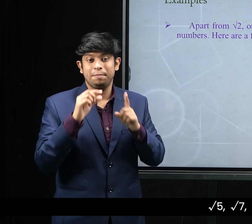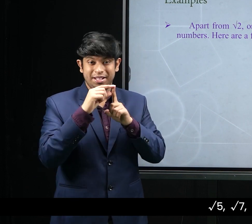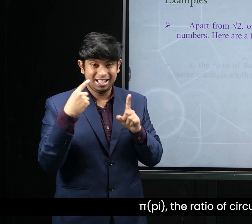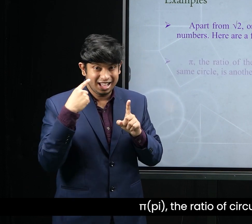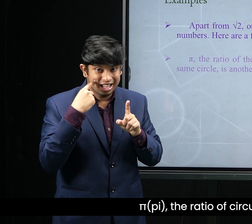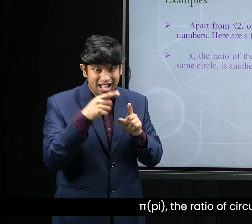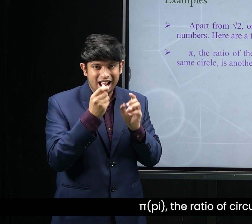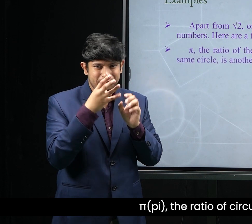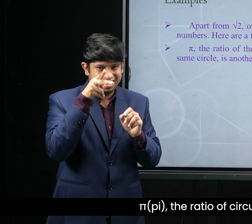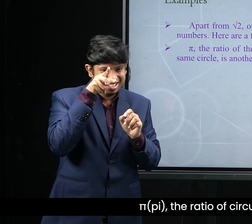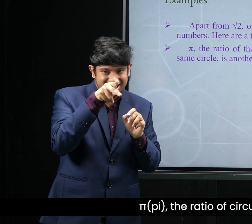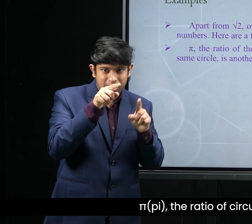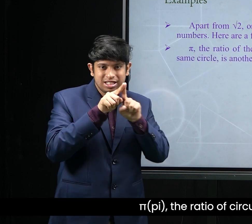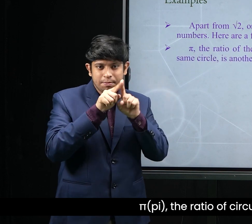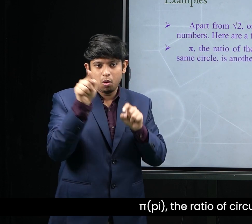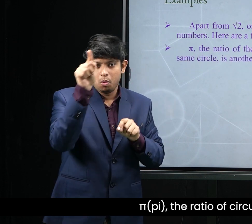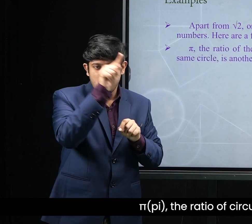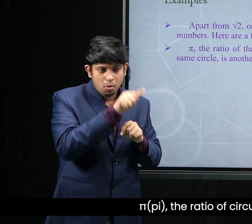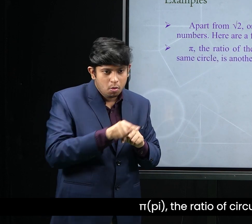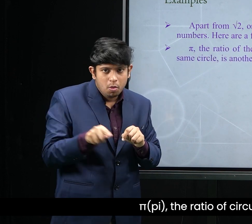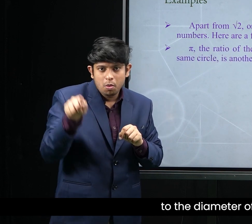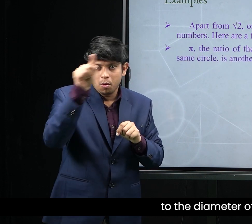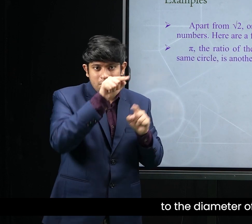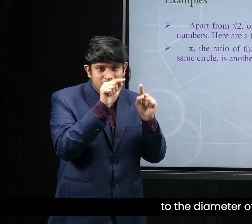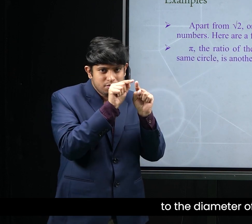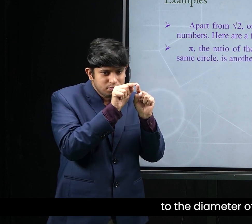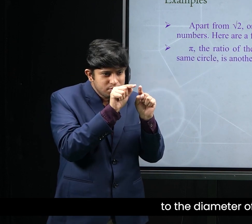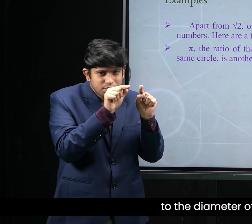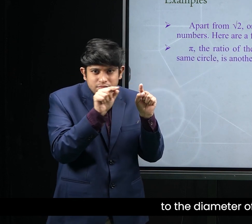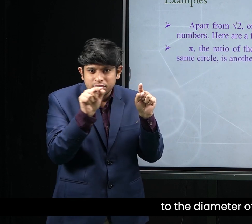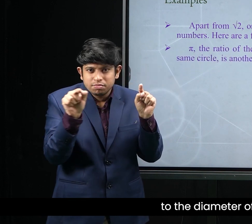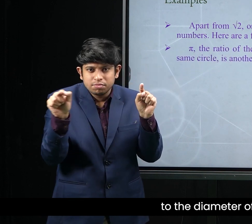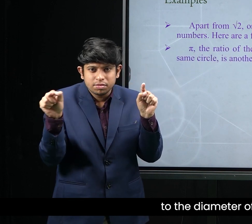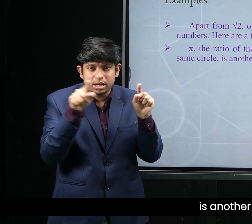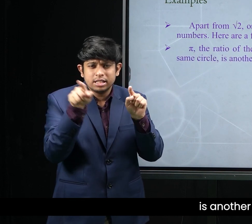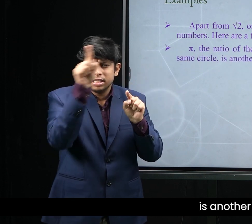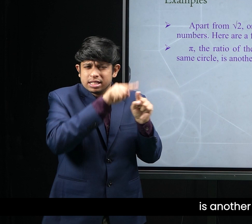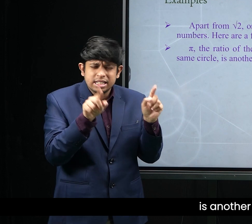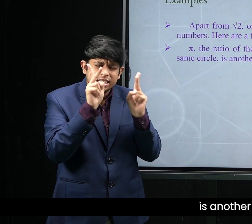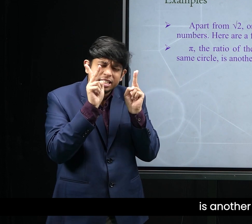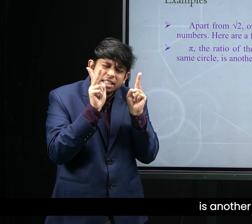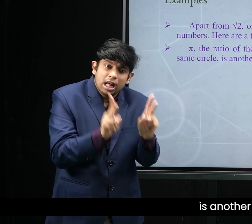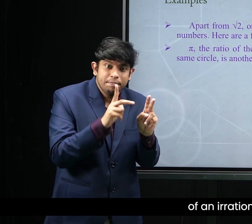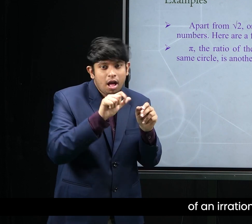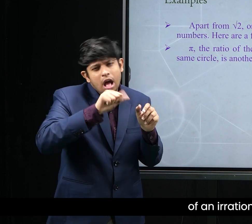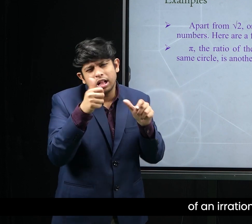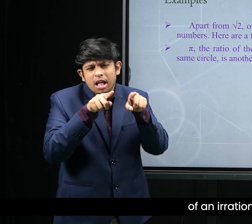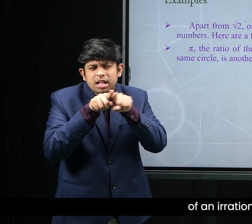Pi, the ratio of circumference of a circle to the diameter of the same circle, is another example of an irrational